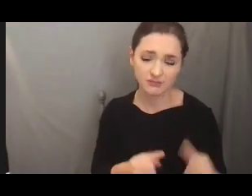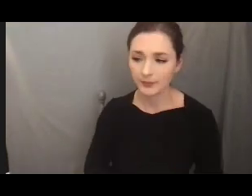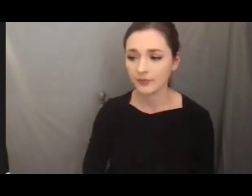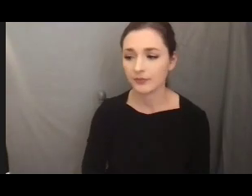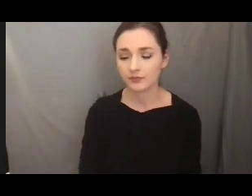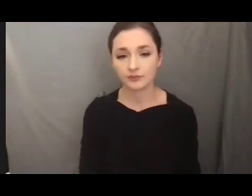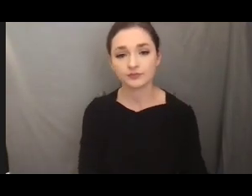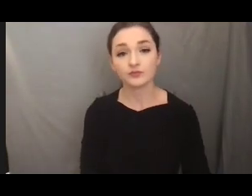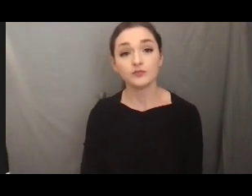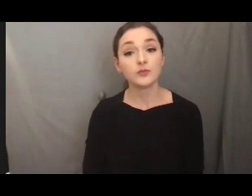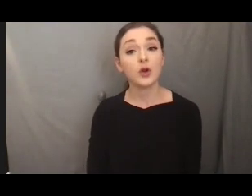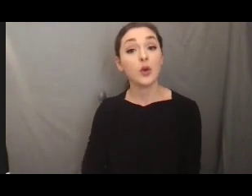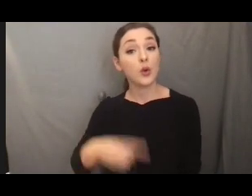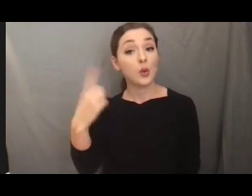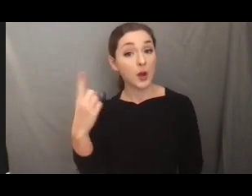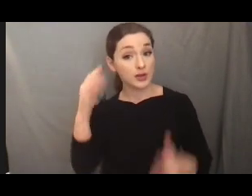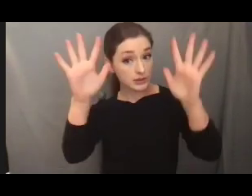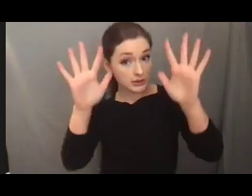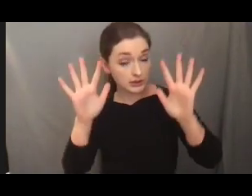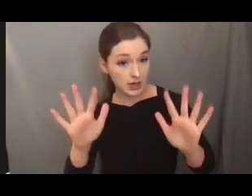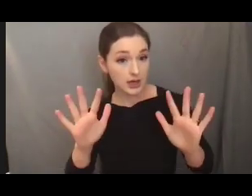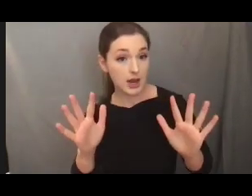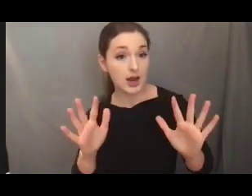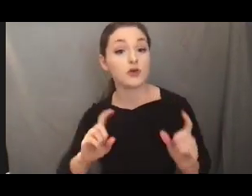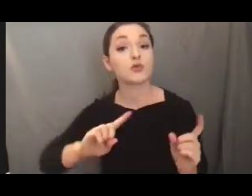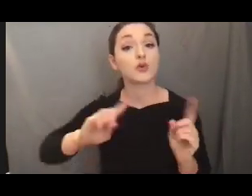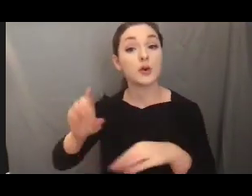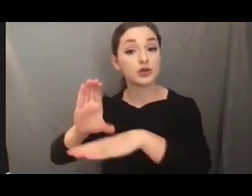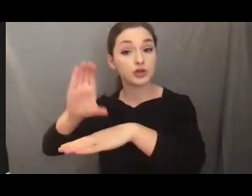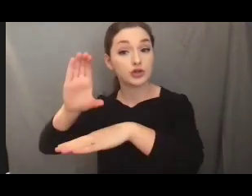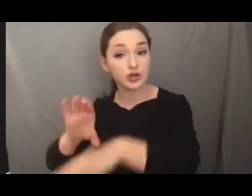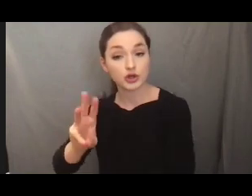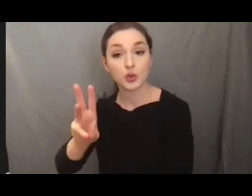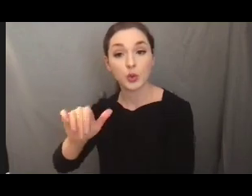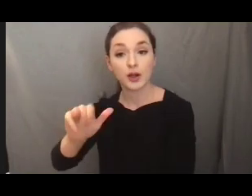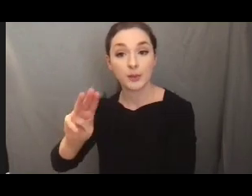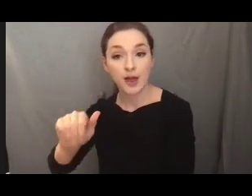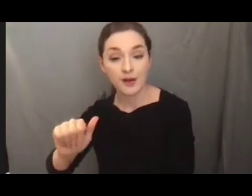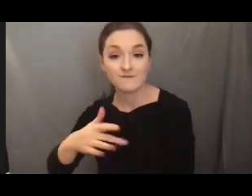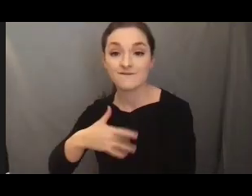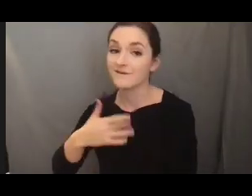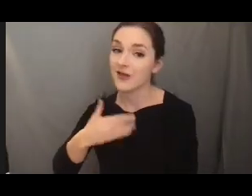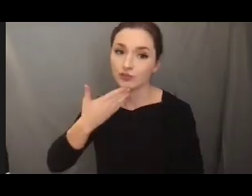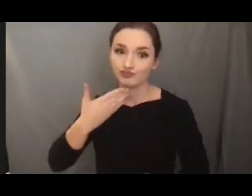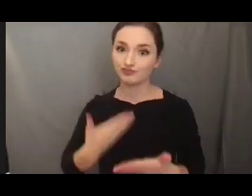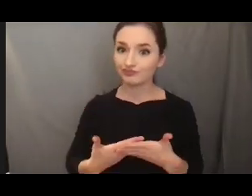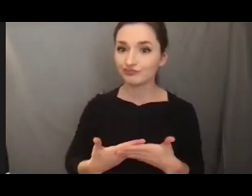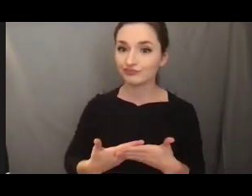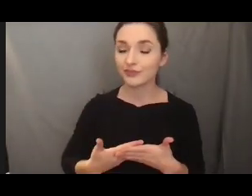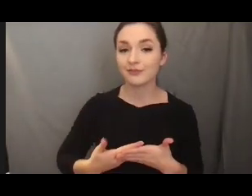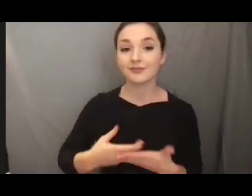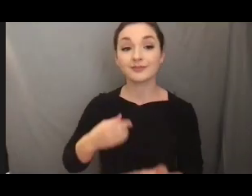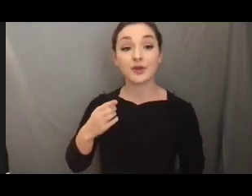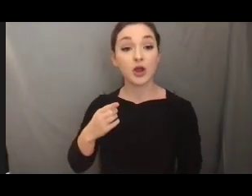One Sunday, on her way to church, Wilma felt especially good. She and her family